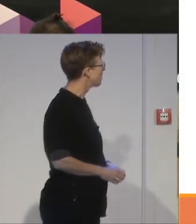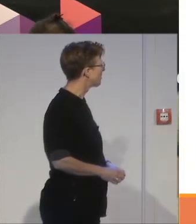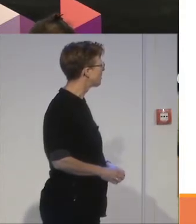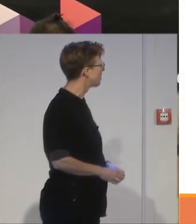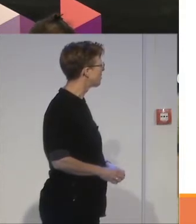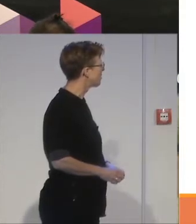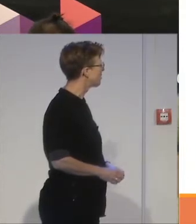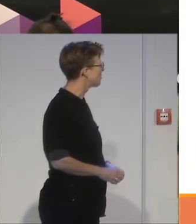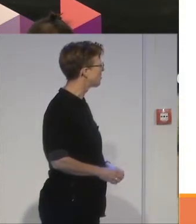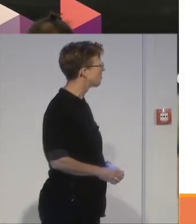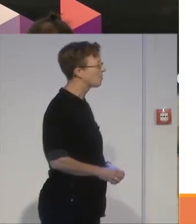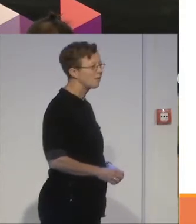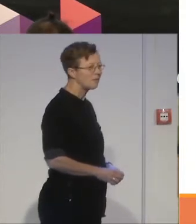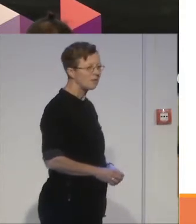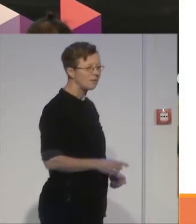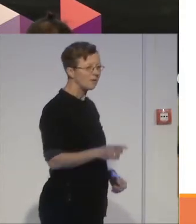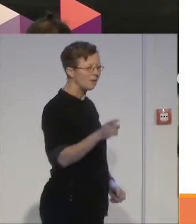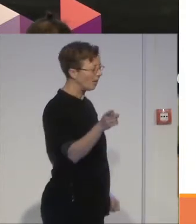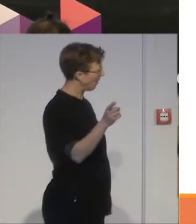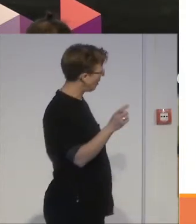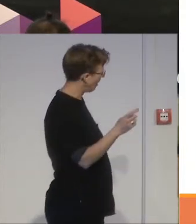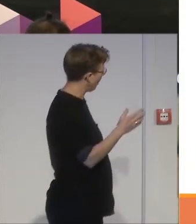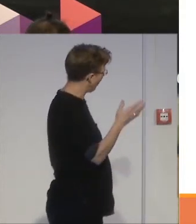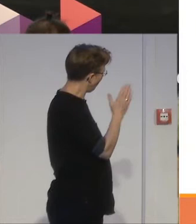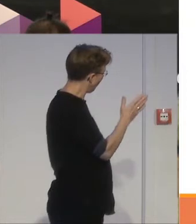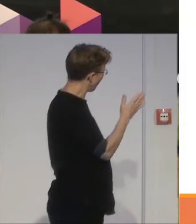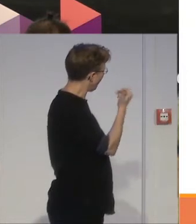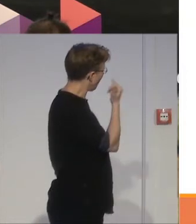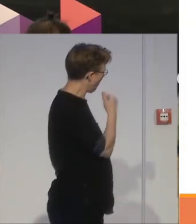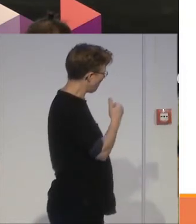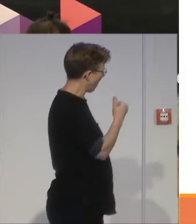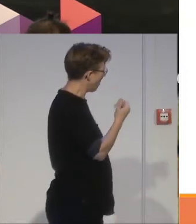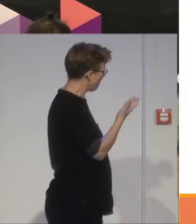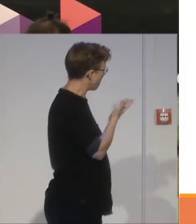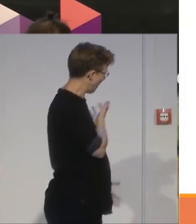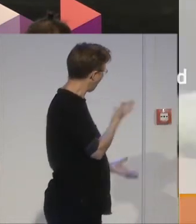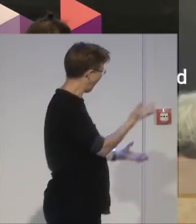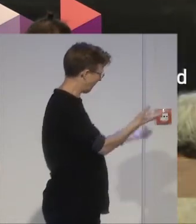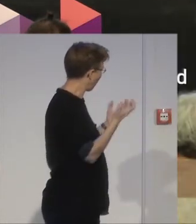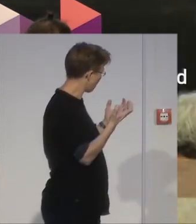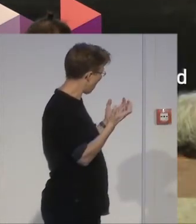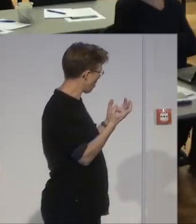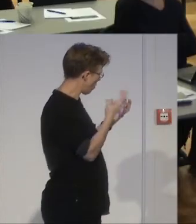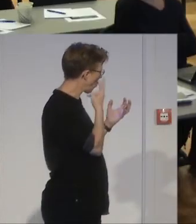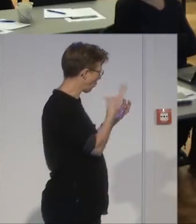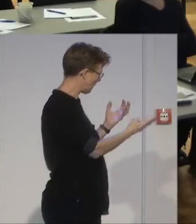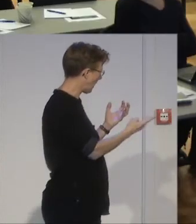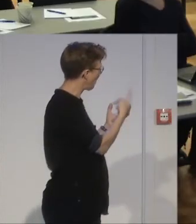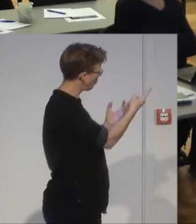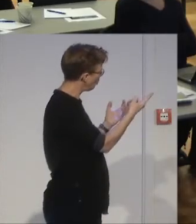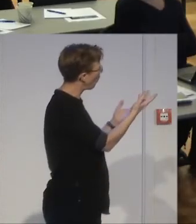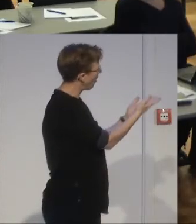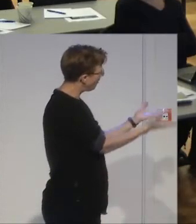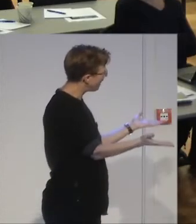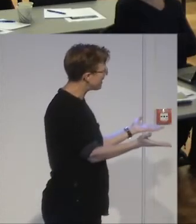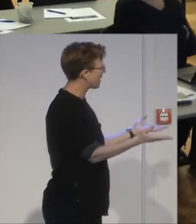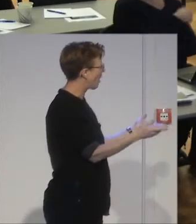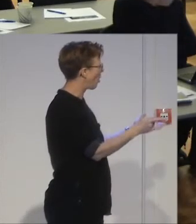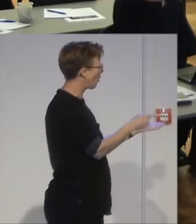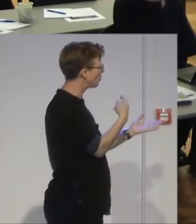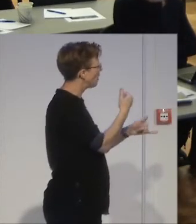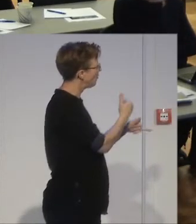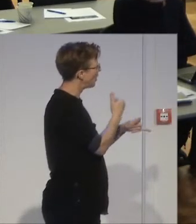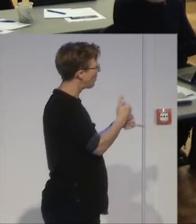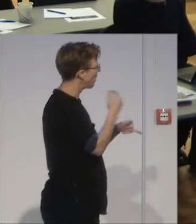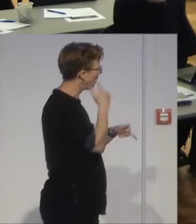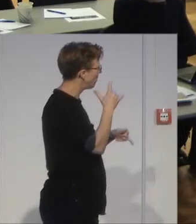me. Yeah, thank you, Johanne. It's very interesting to see when you're showing us how one can take something